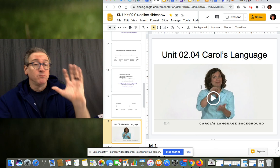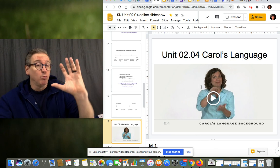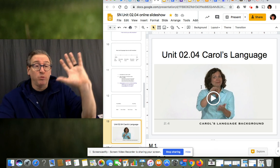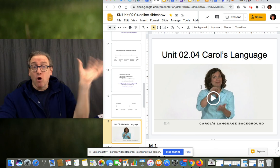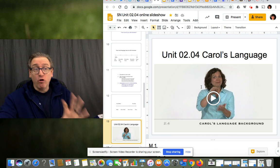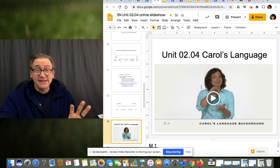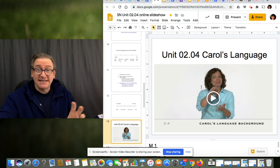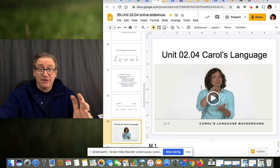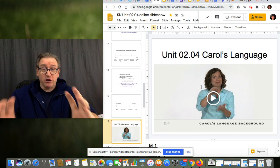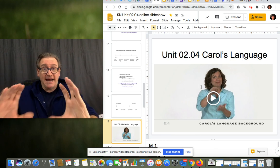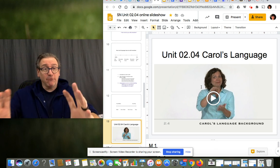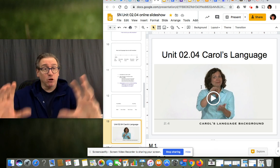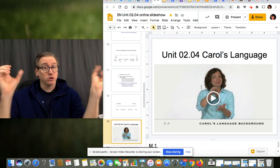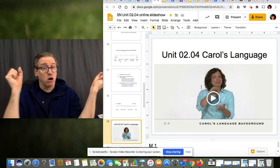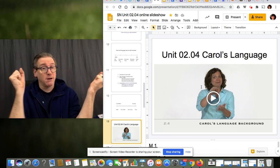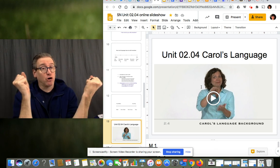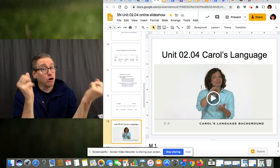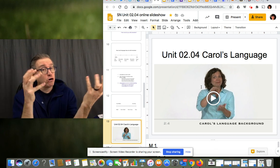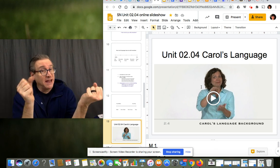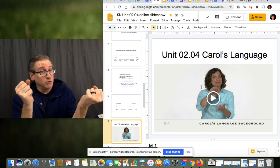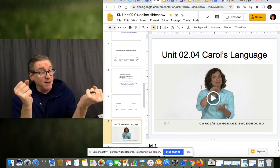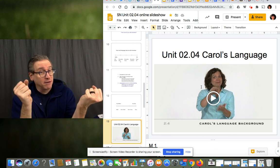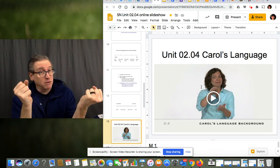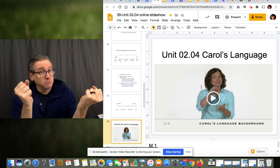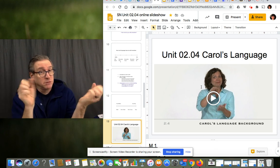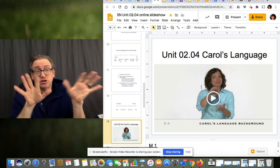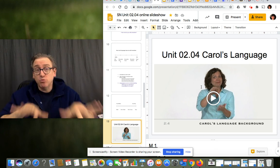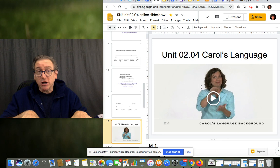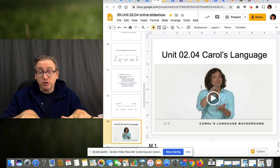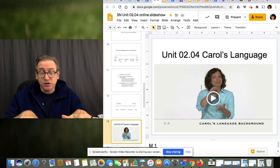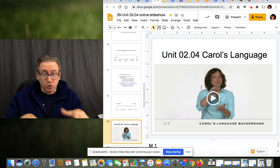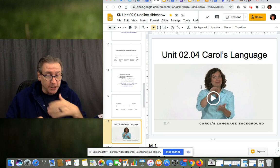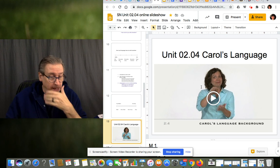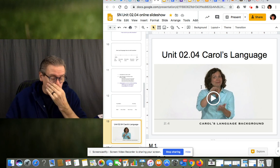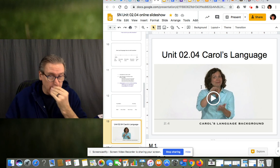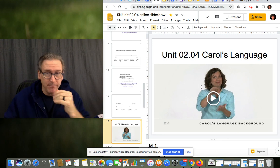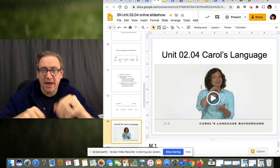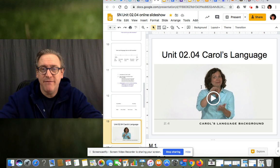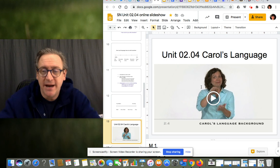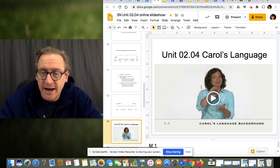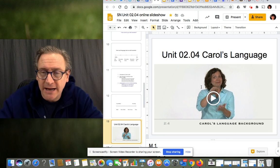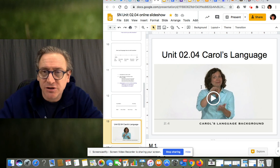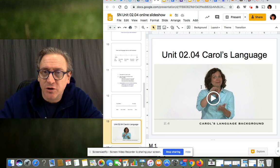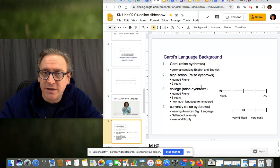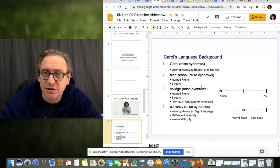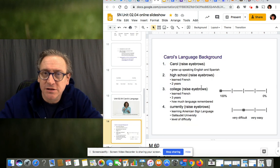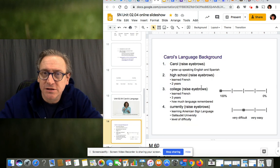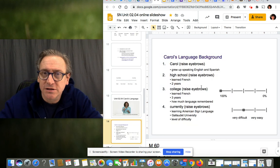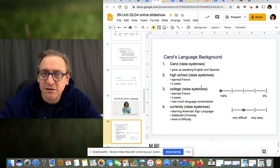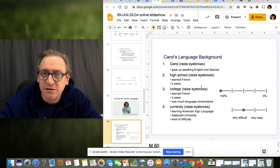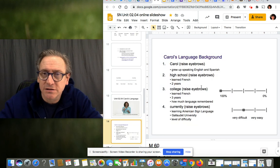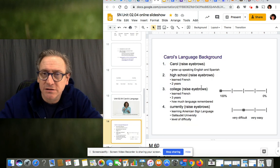then we'll put all these together. Carol will talk about her language background. Just watch her story and then answer the